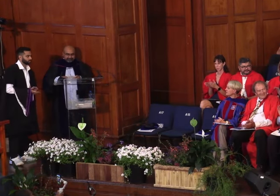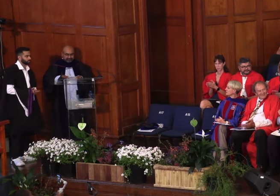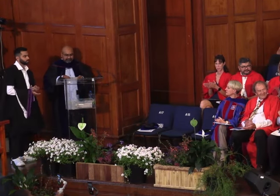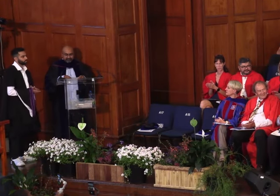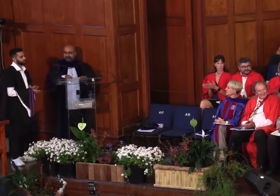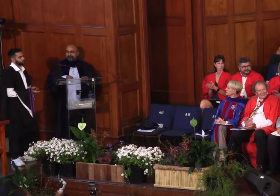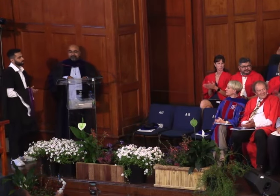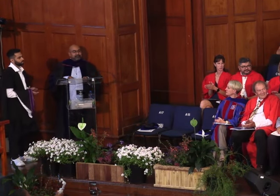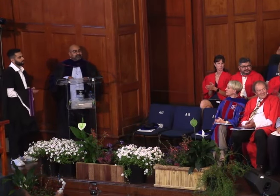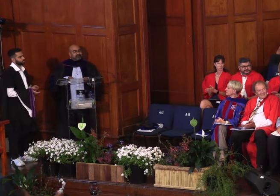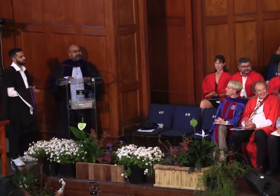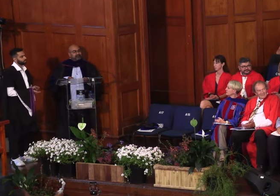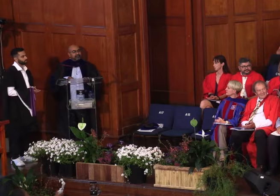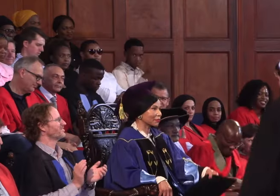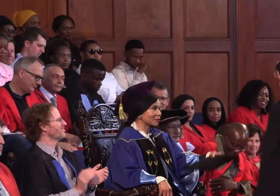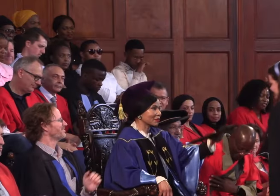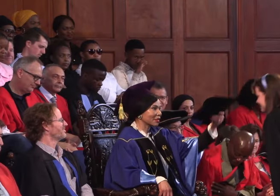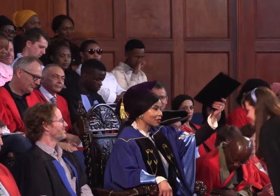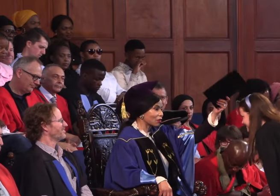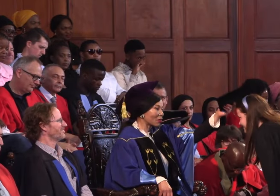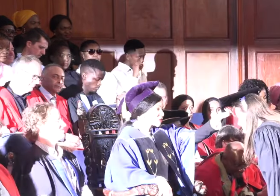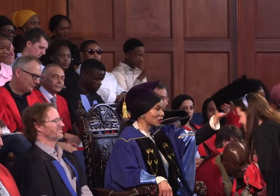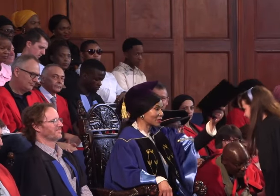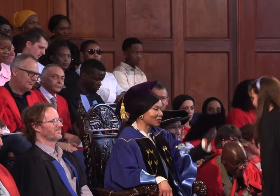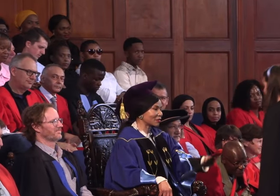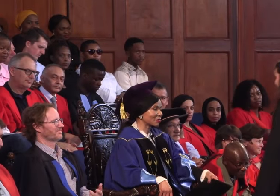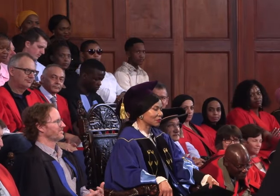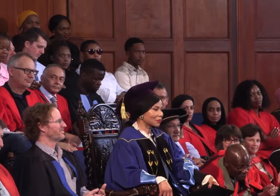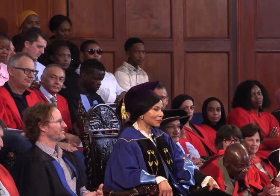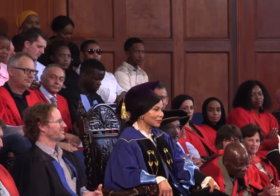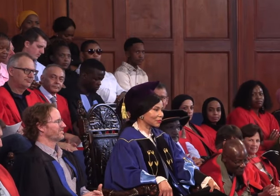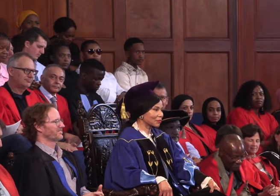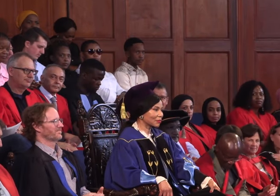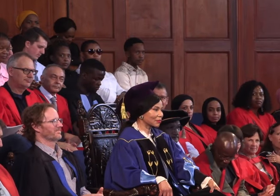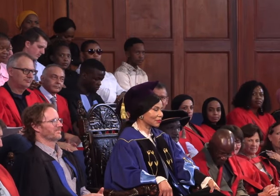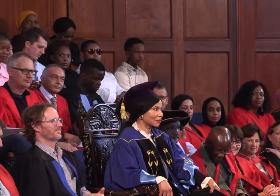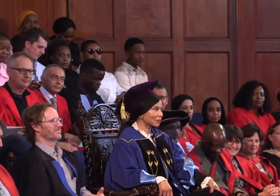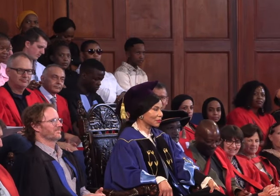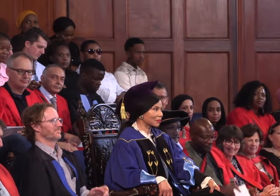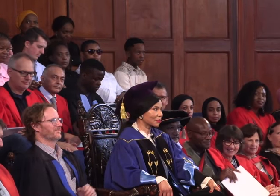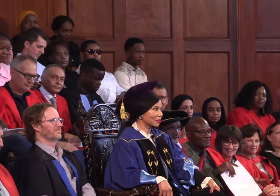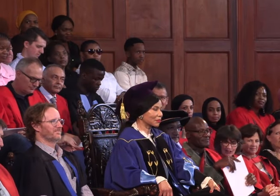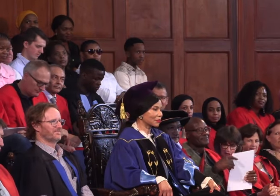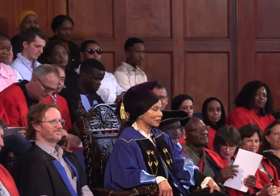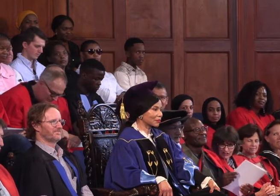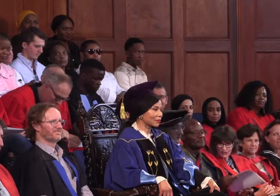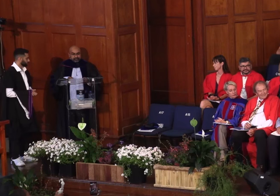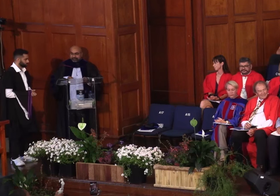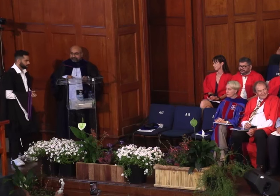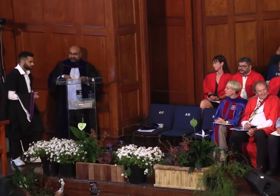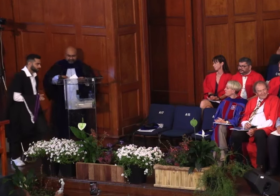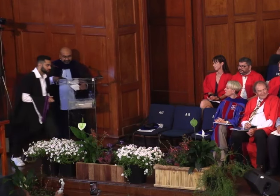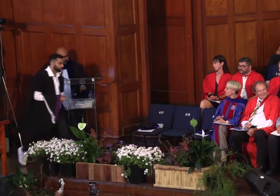For For the degree of Bachelor of Science Honours, Amit